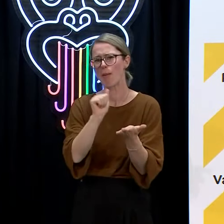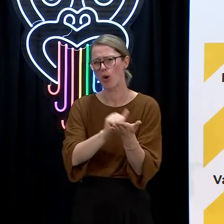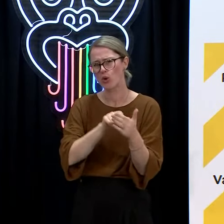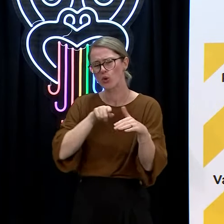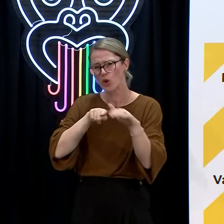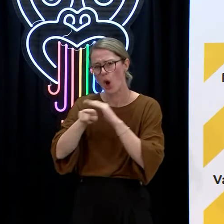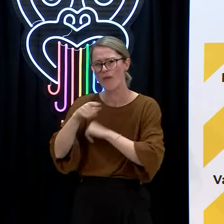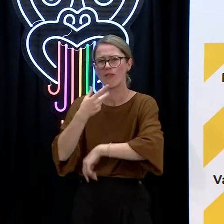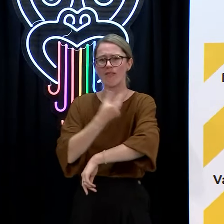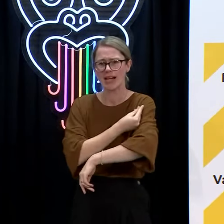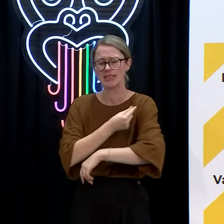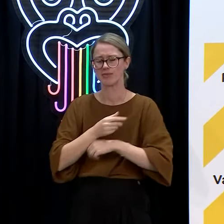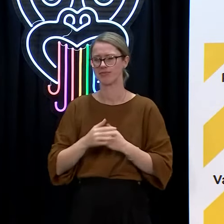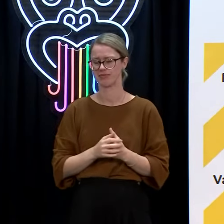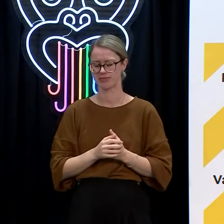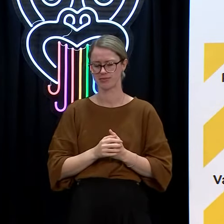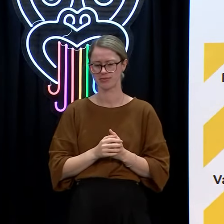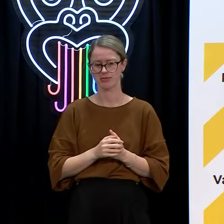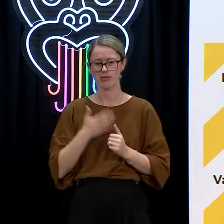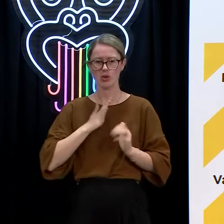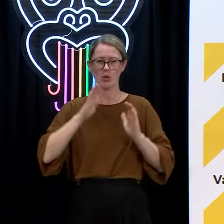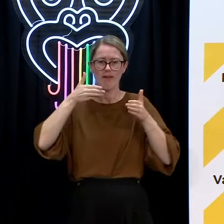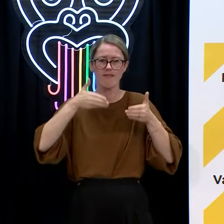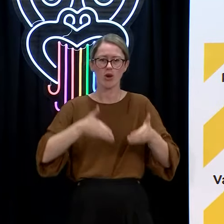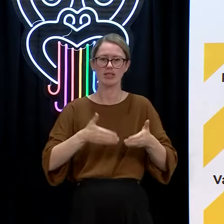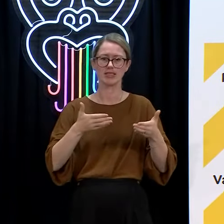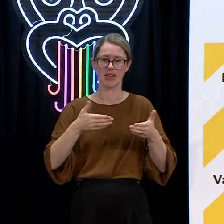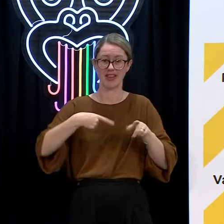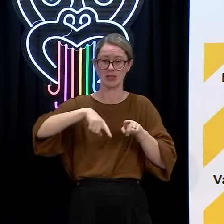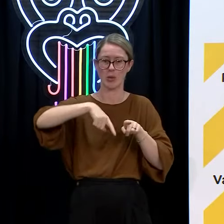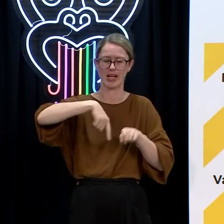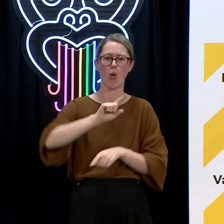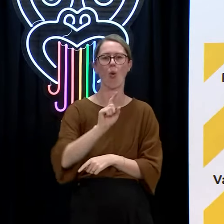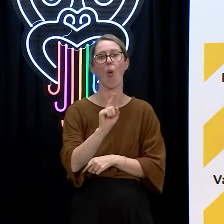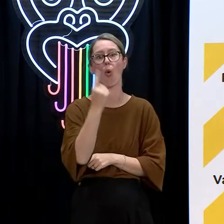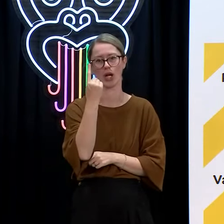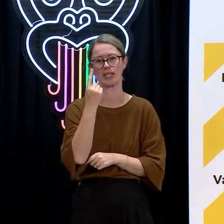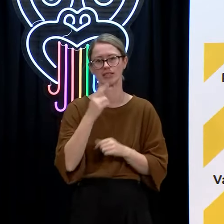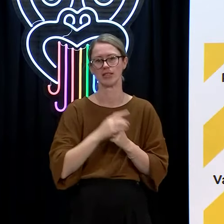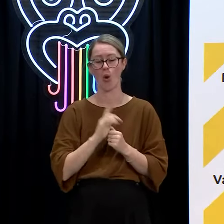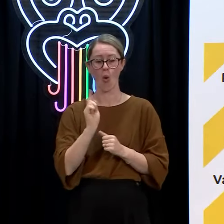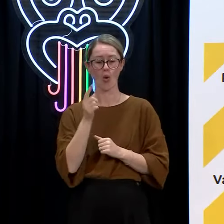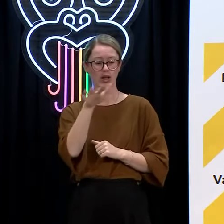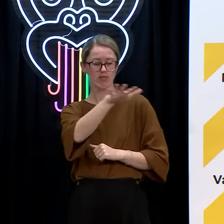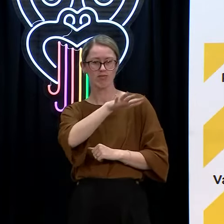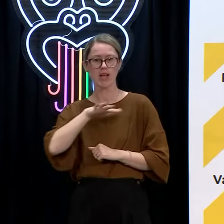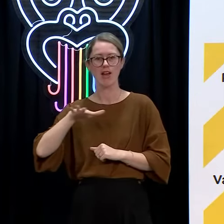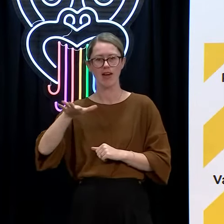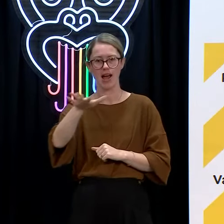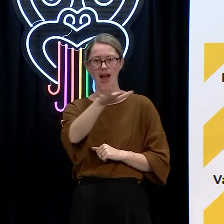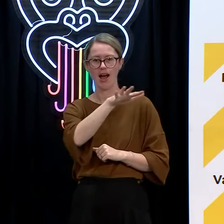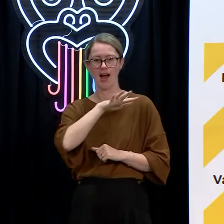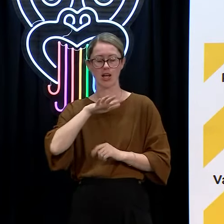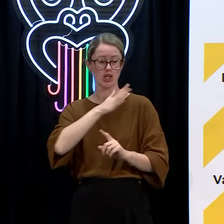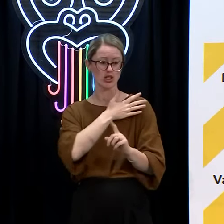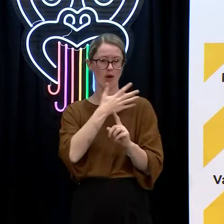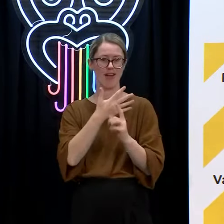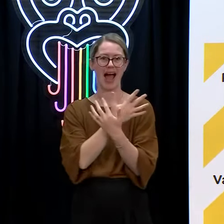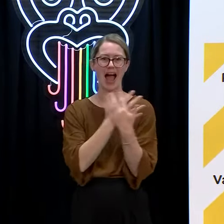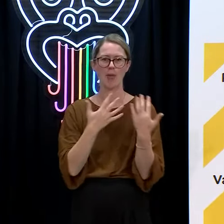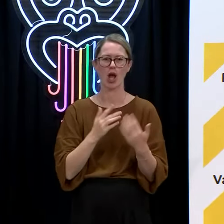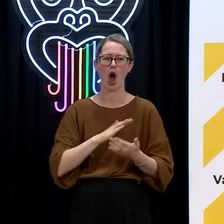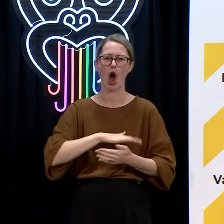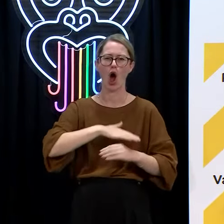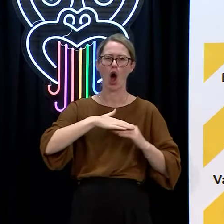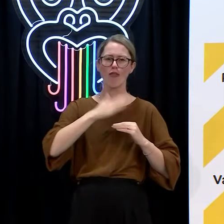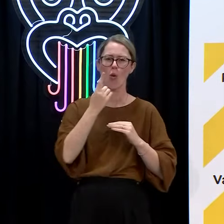get your vaccine. We are particularly focused on Auckland this week, of course. The Auckland DHBs have so far vaccinated over